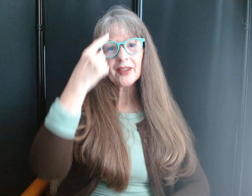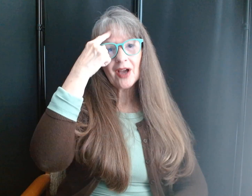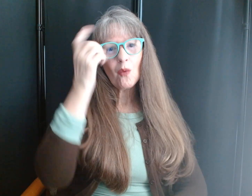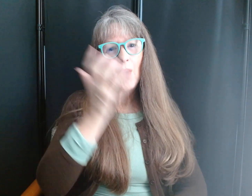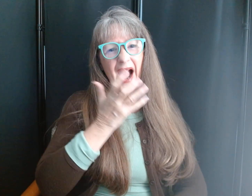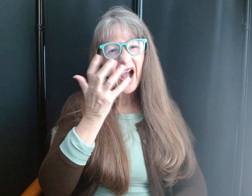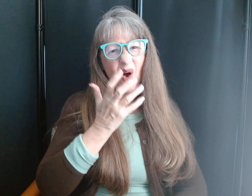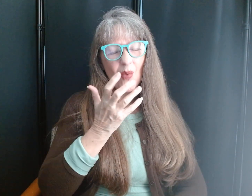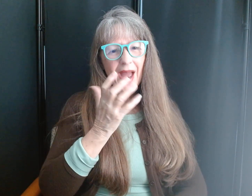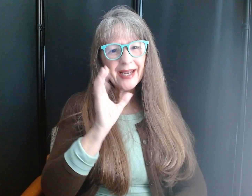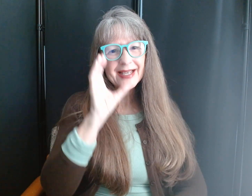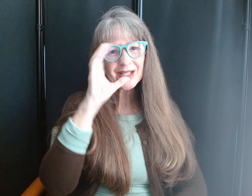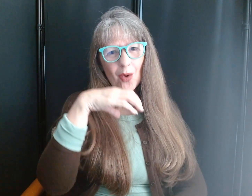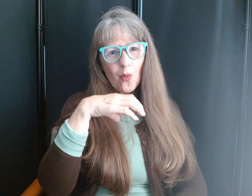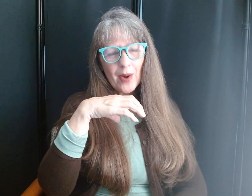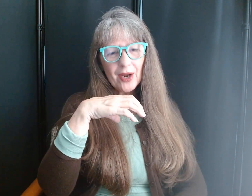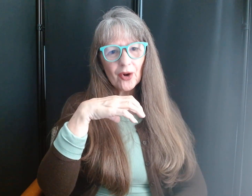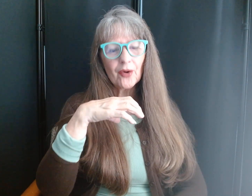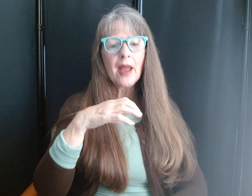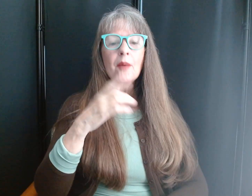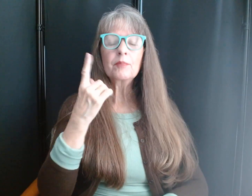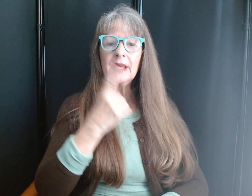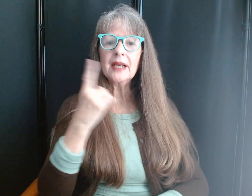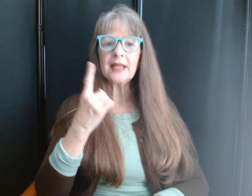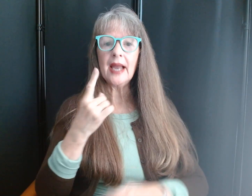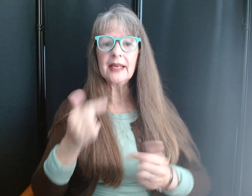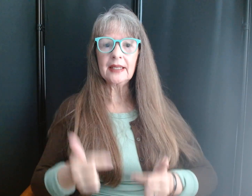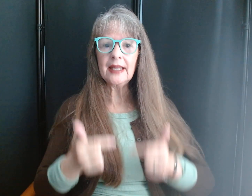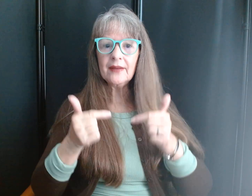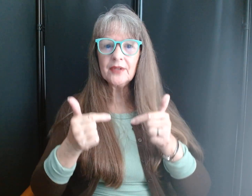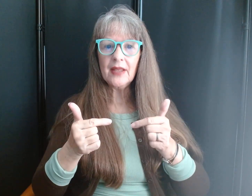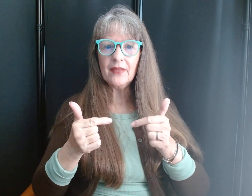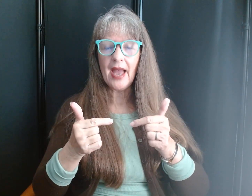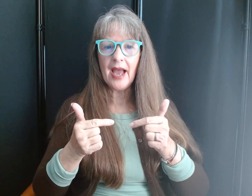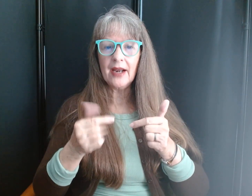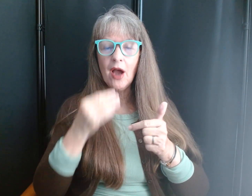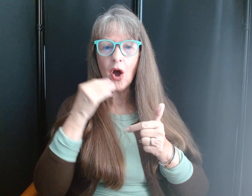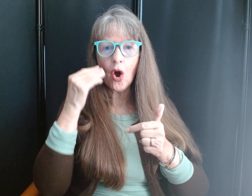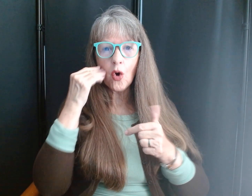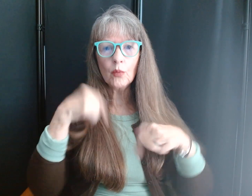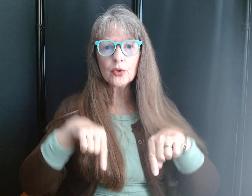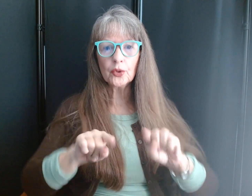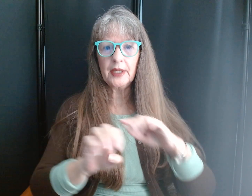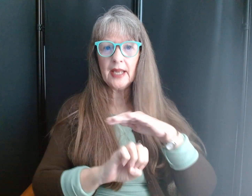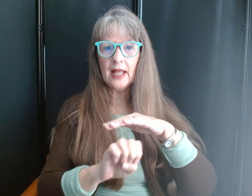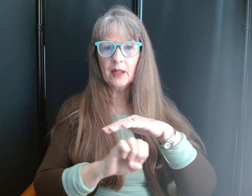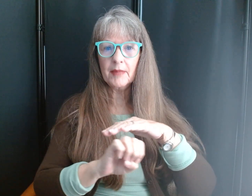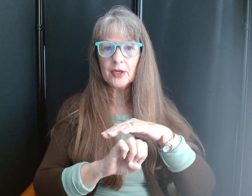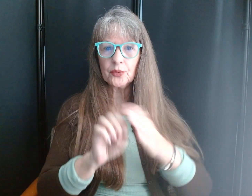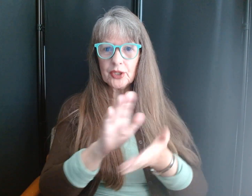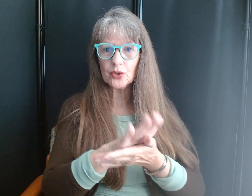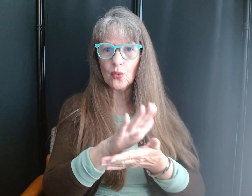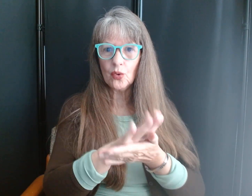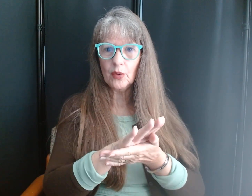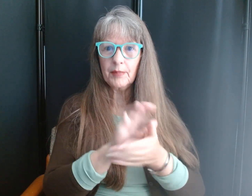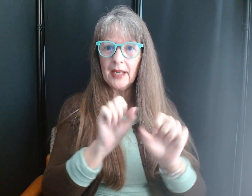thought, wow, that is so weird because I had lived in that home during elementary school, but I